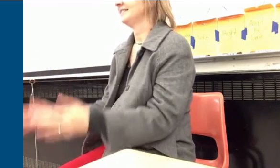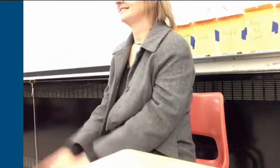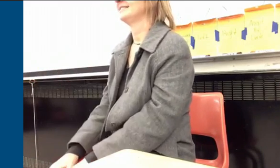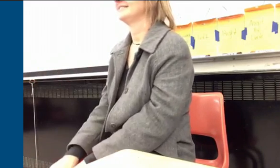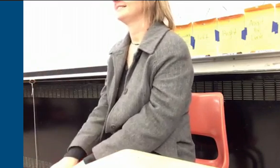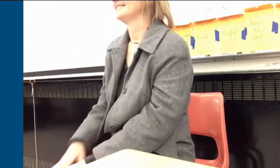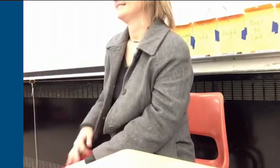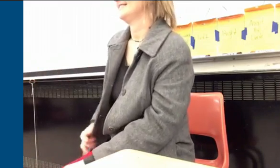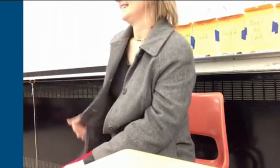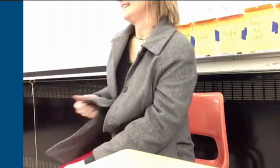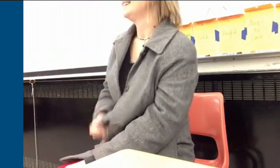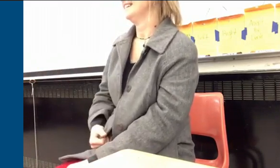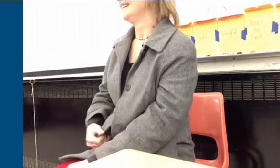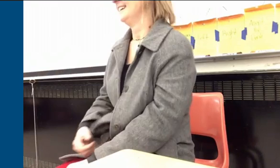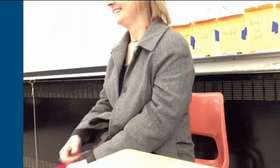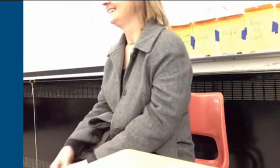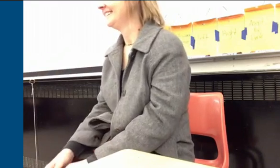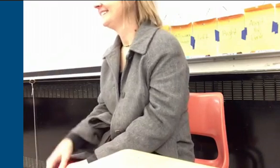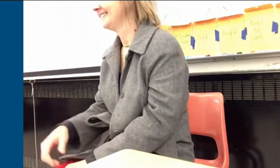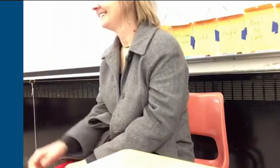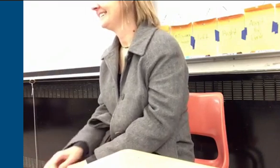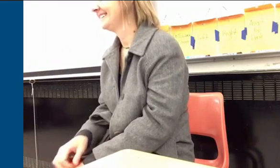How many did you get?